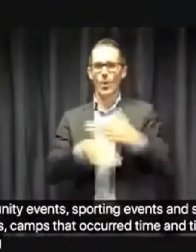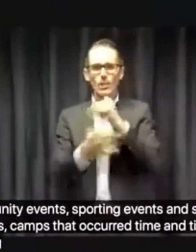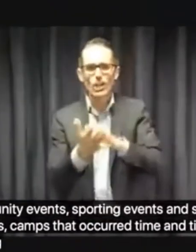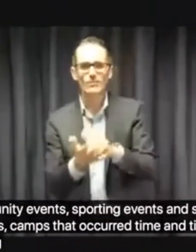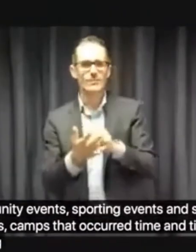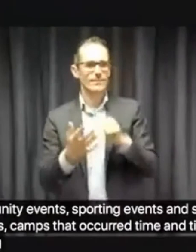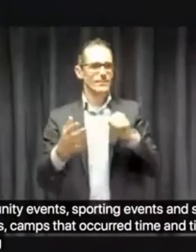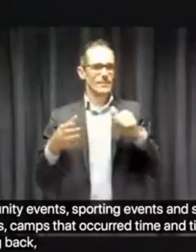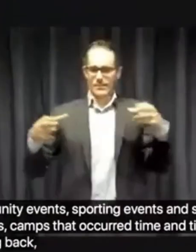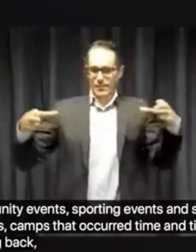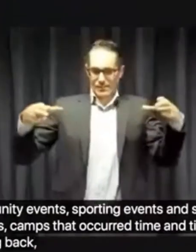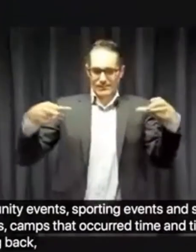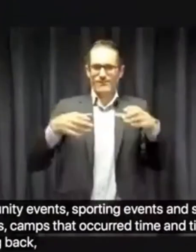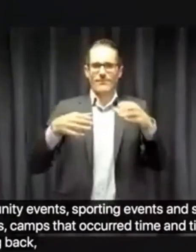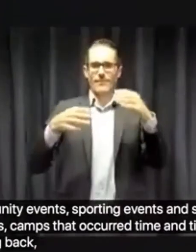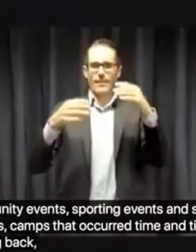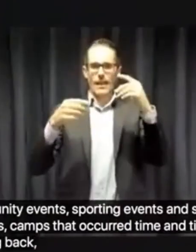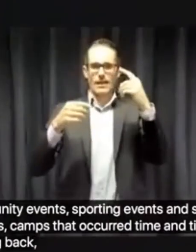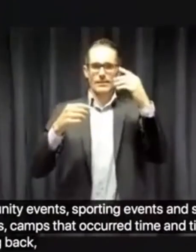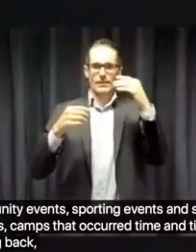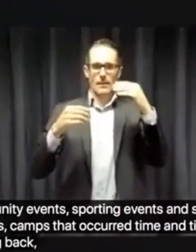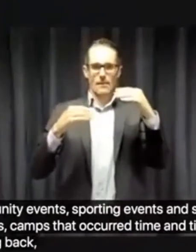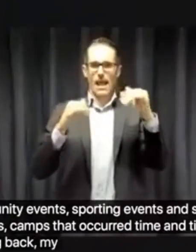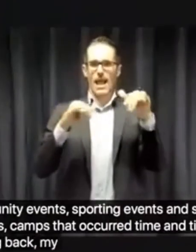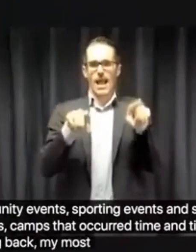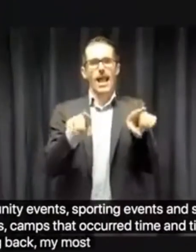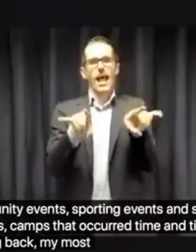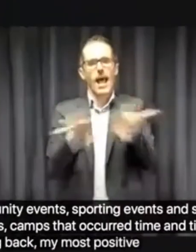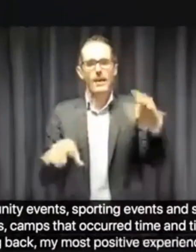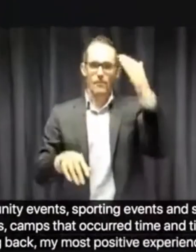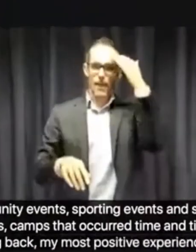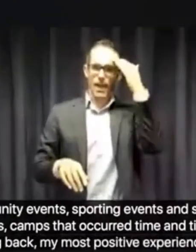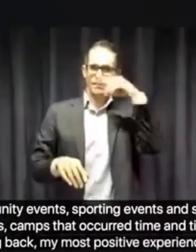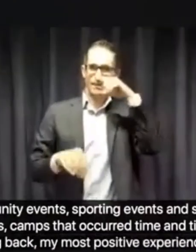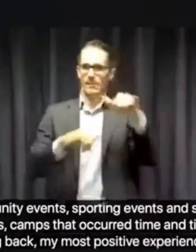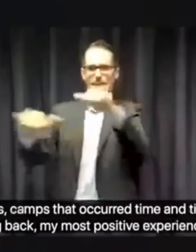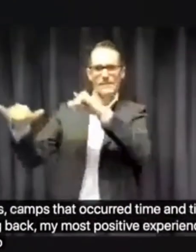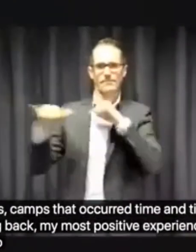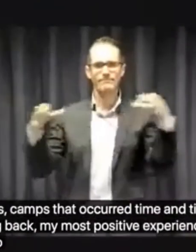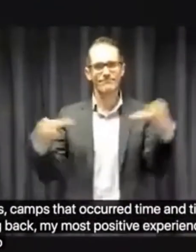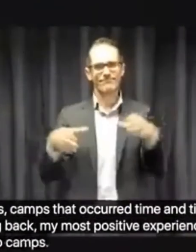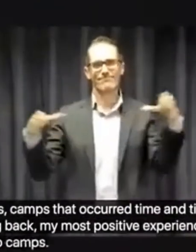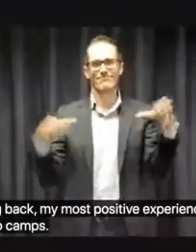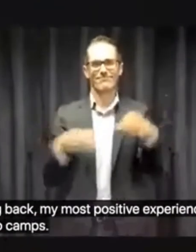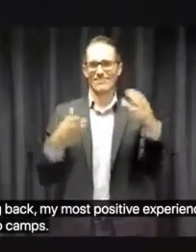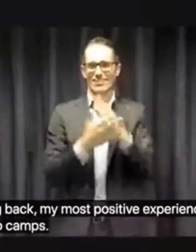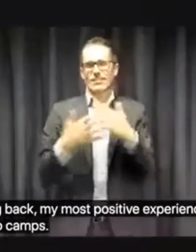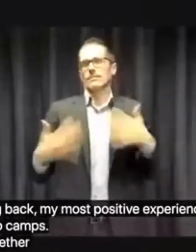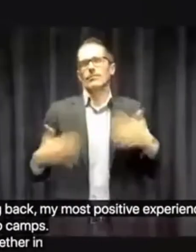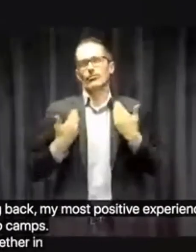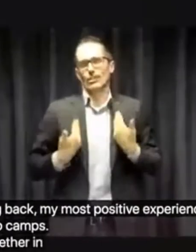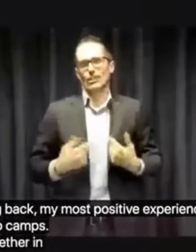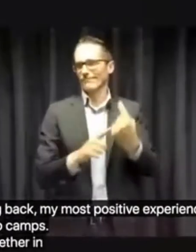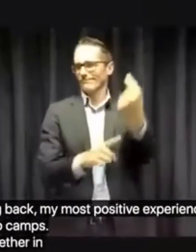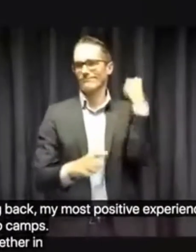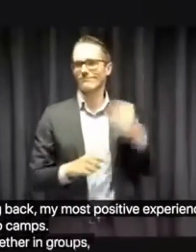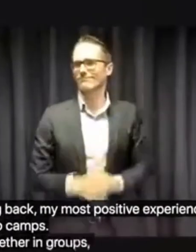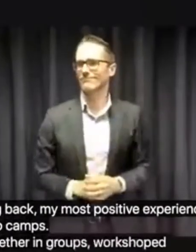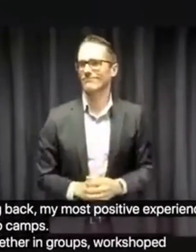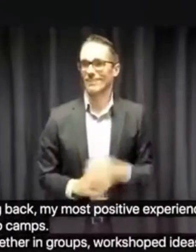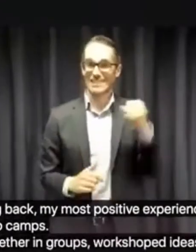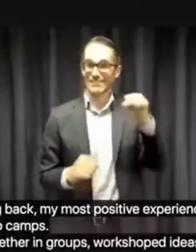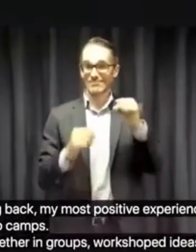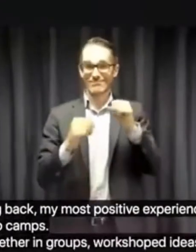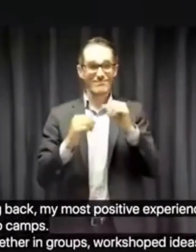got together. Got together in groups, workshop ideas, like-minded people were able to get together and communicate. It was such